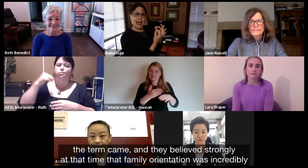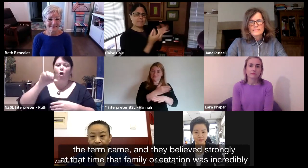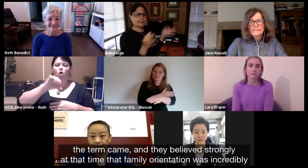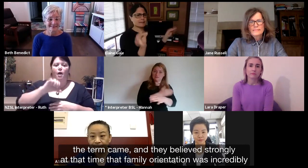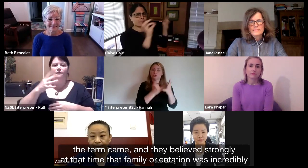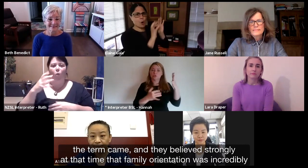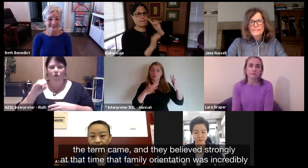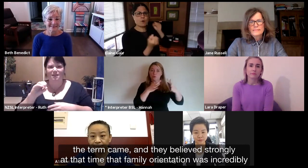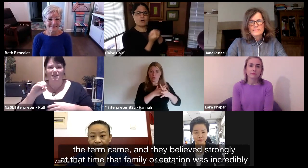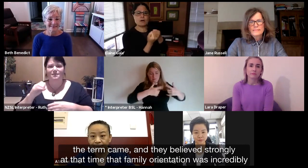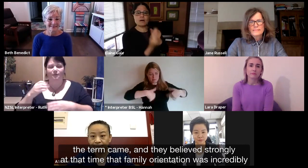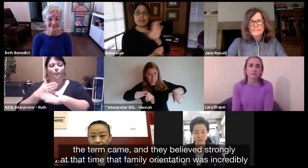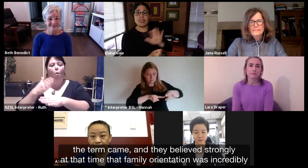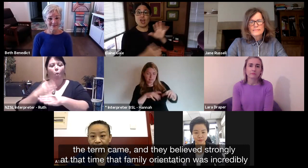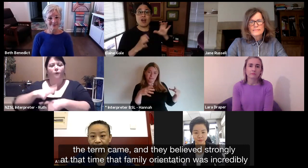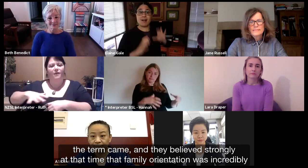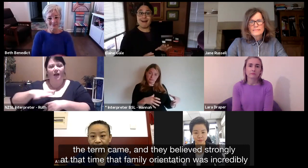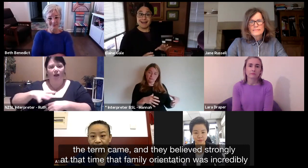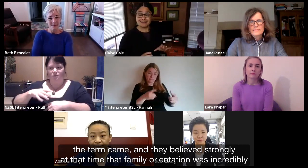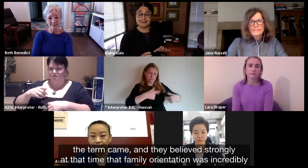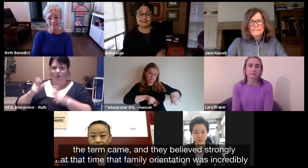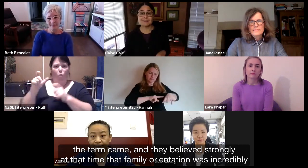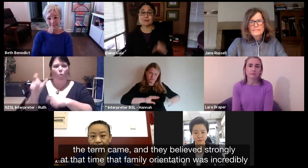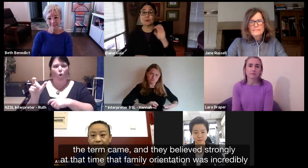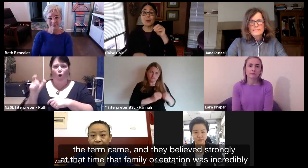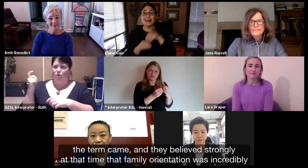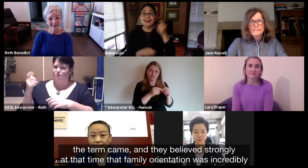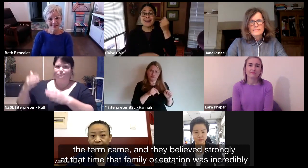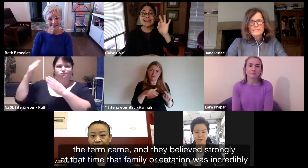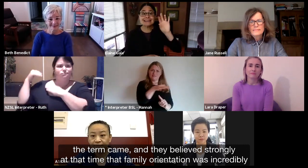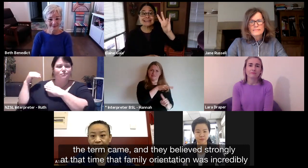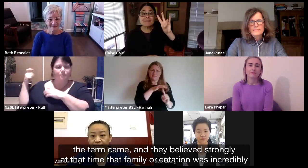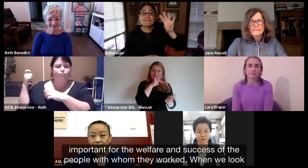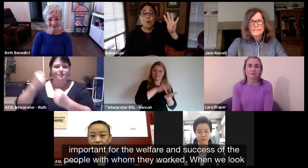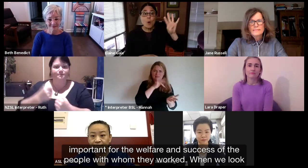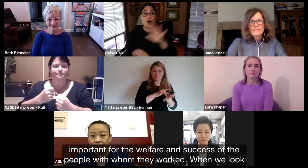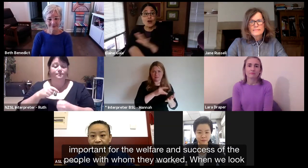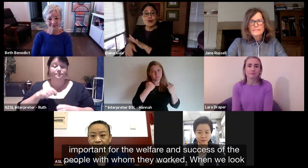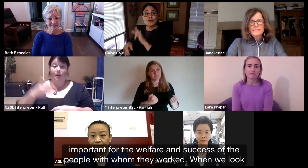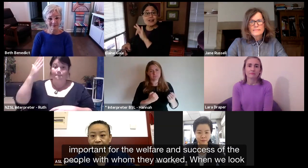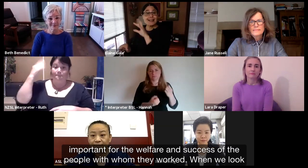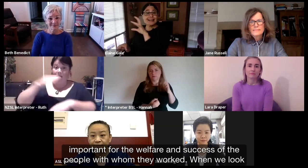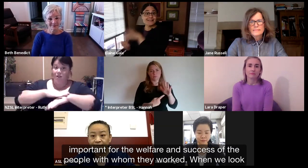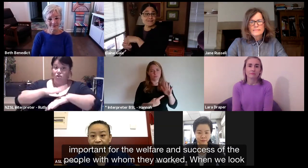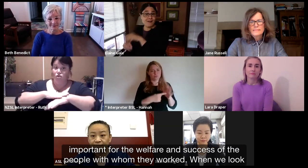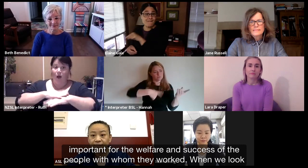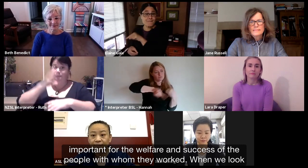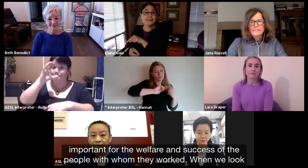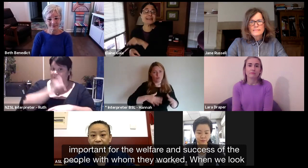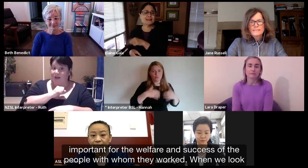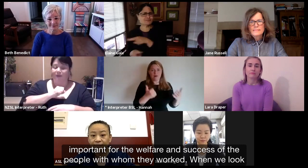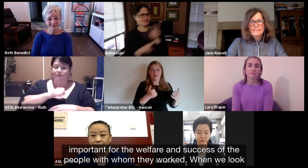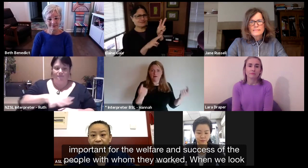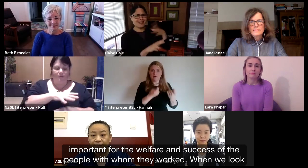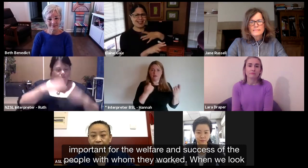the term came, and they believed strongly at that time that family orientation was incredibly important for the welfare and success of the people